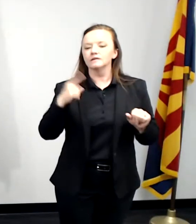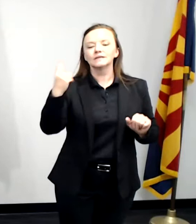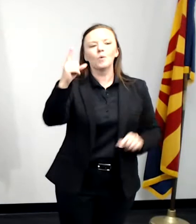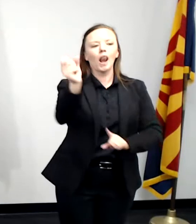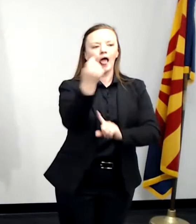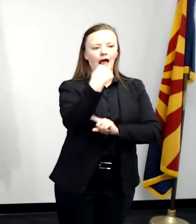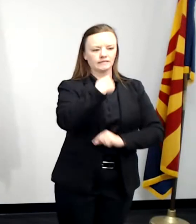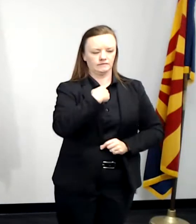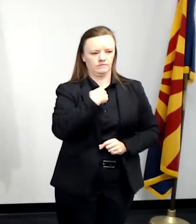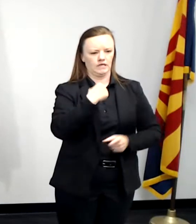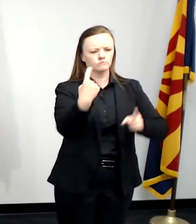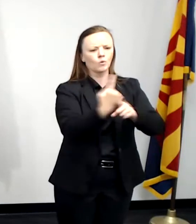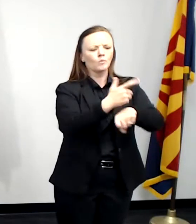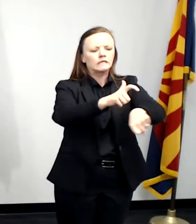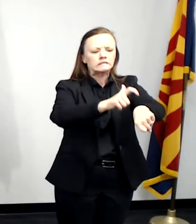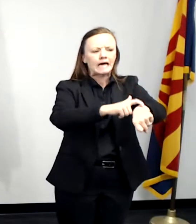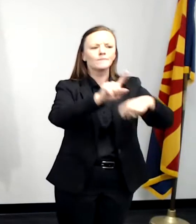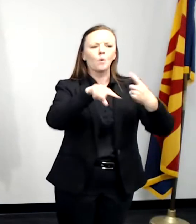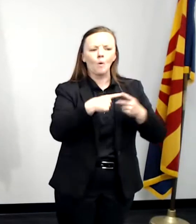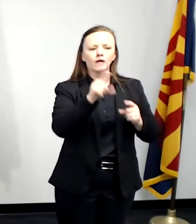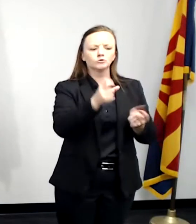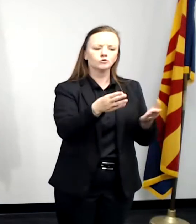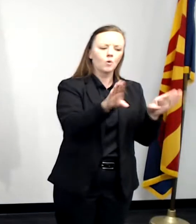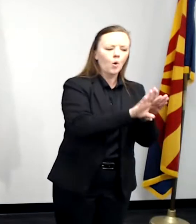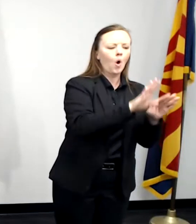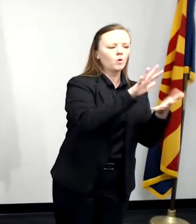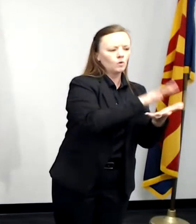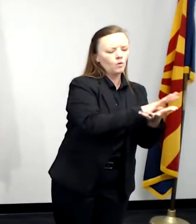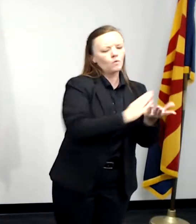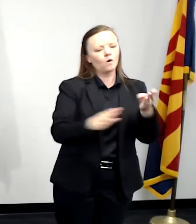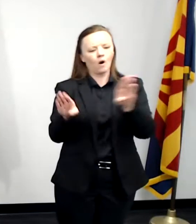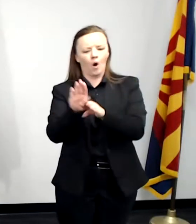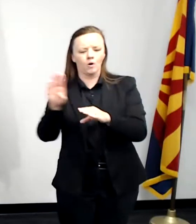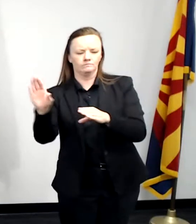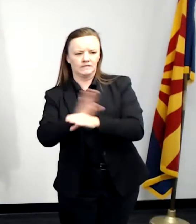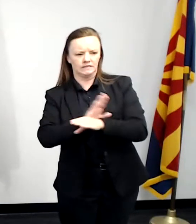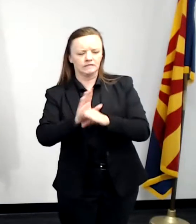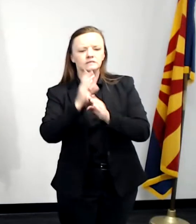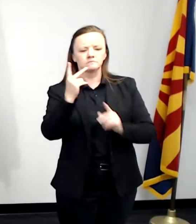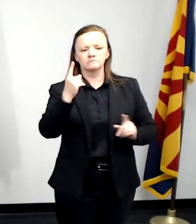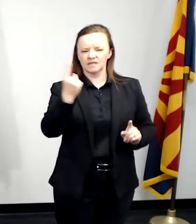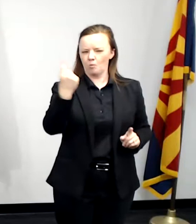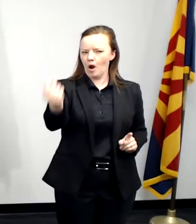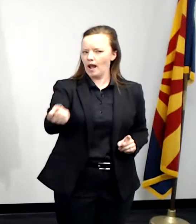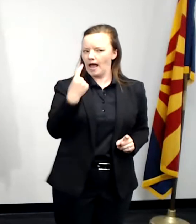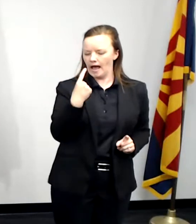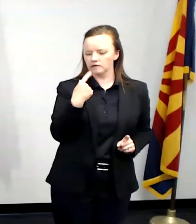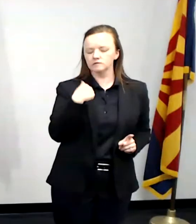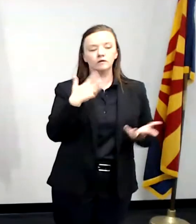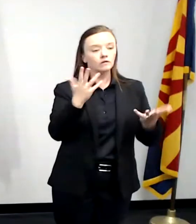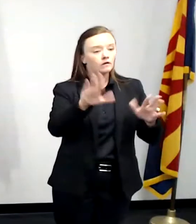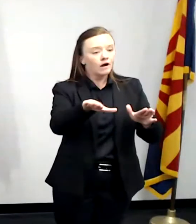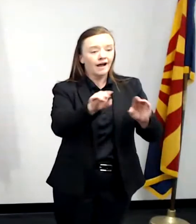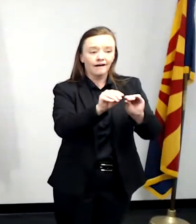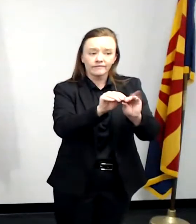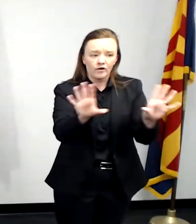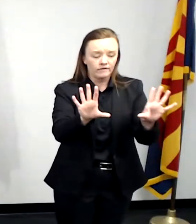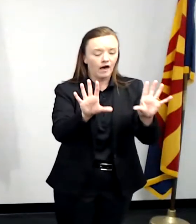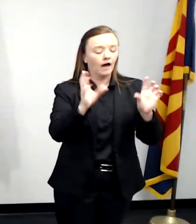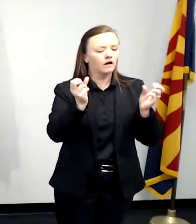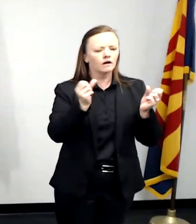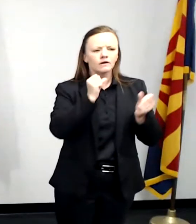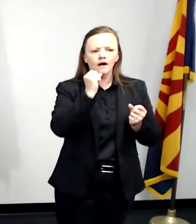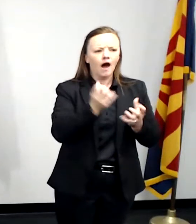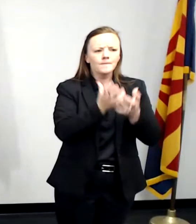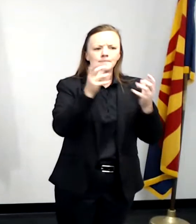appropriate timing of closing schools and businesses. And I want to make sure folks know that there's not a lot of data